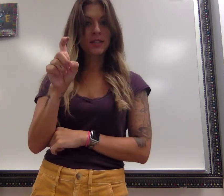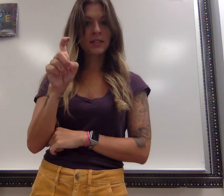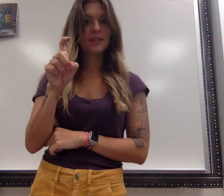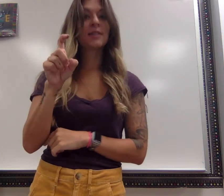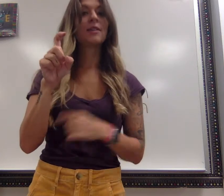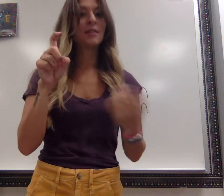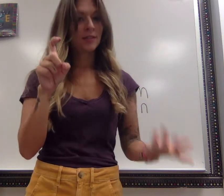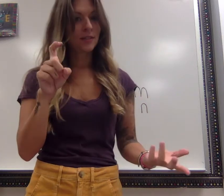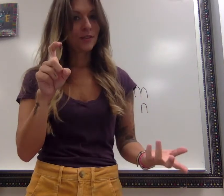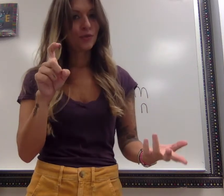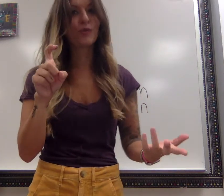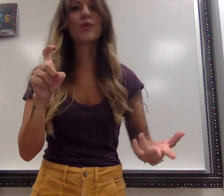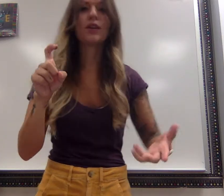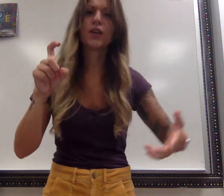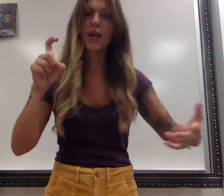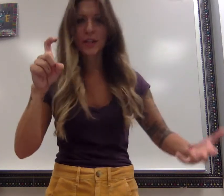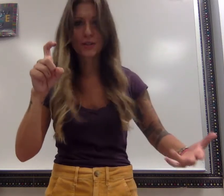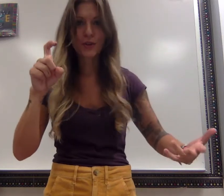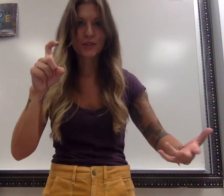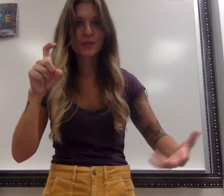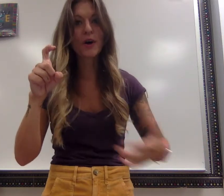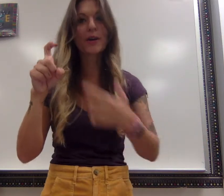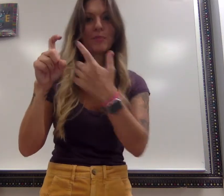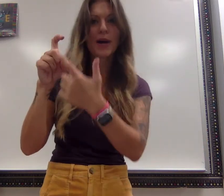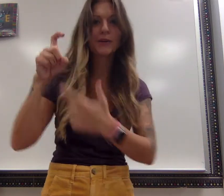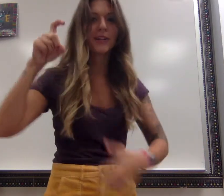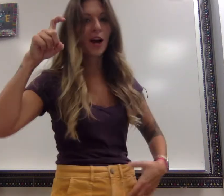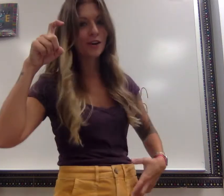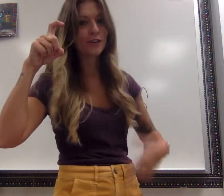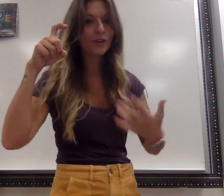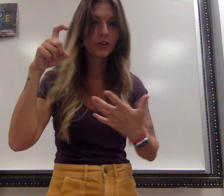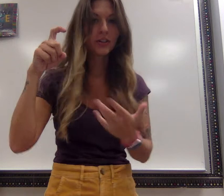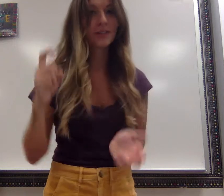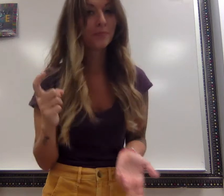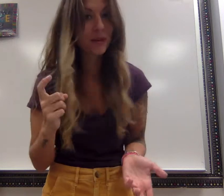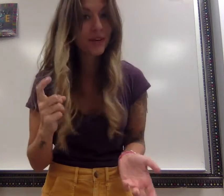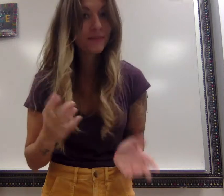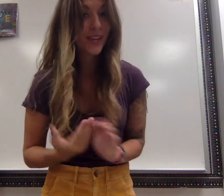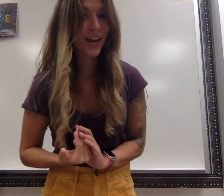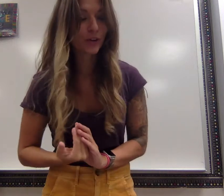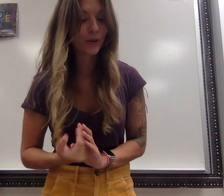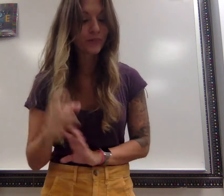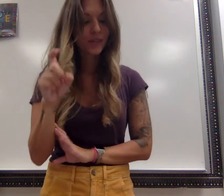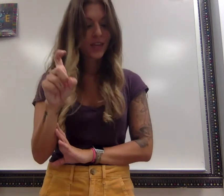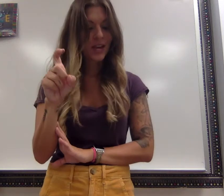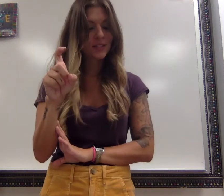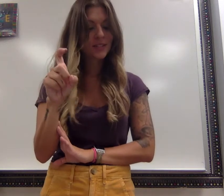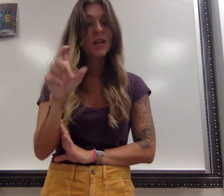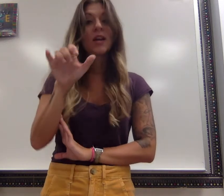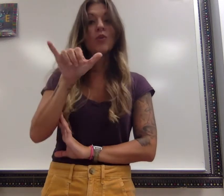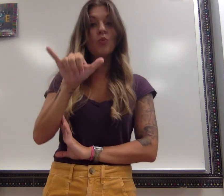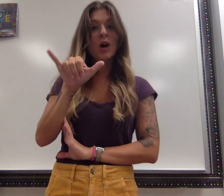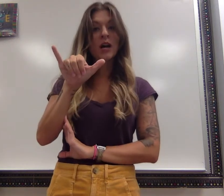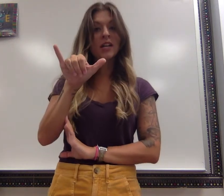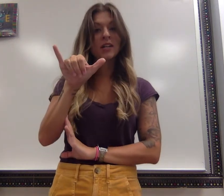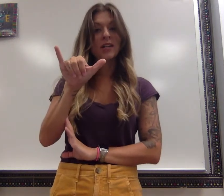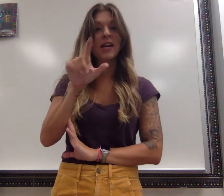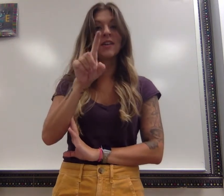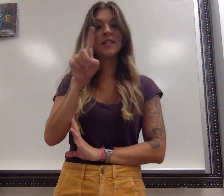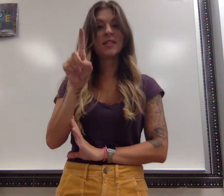X. So if you think like X marks the spot, pirate, or hook, maybe, I don't know. X, Y, and then